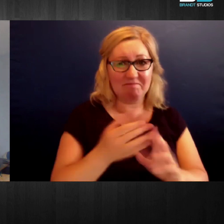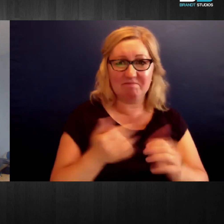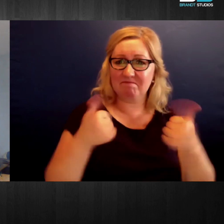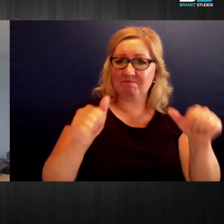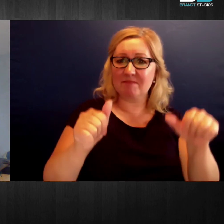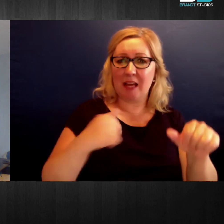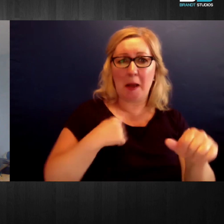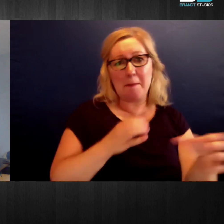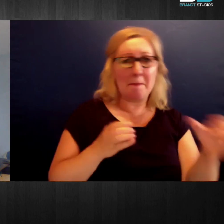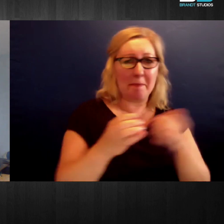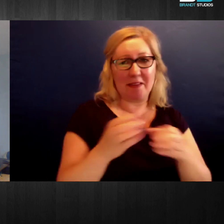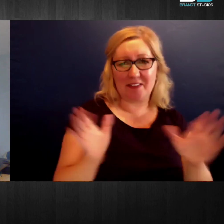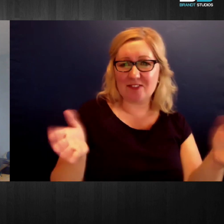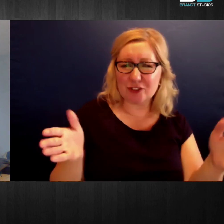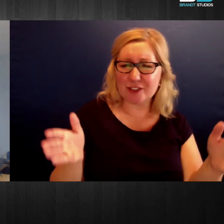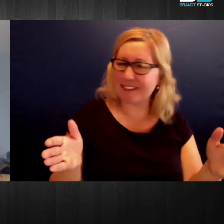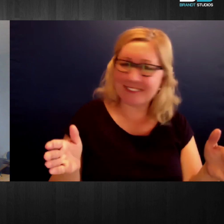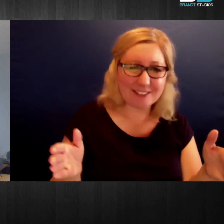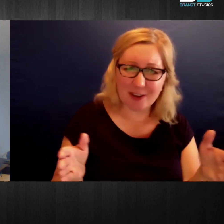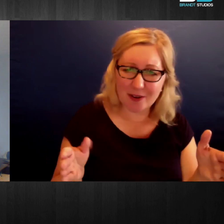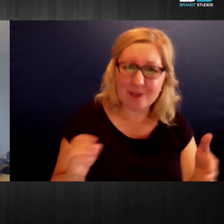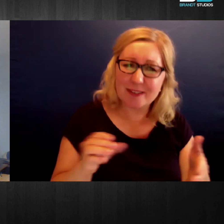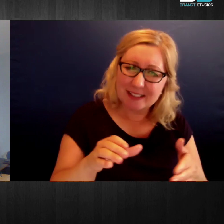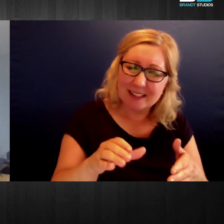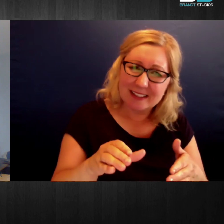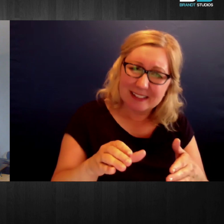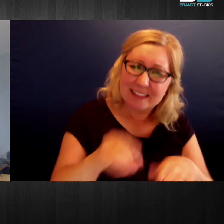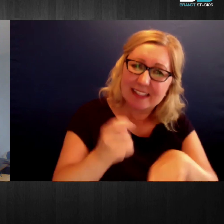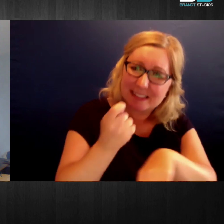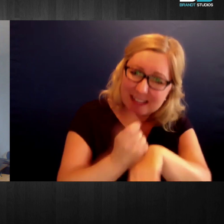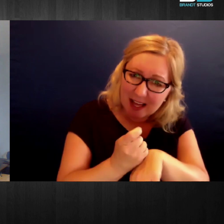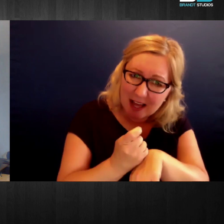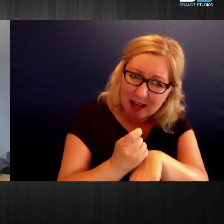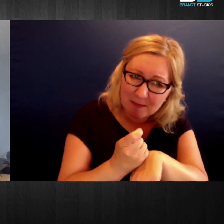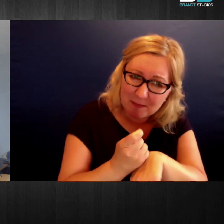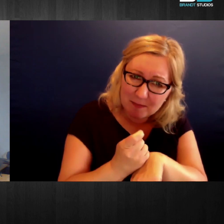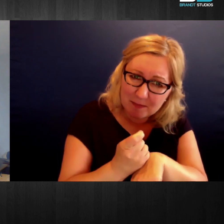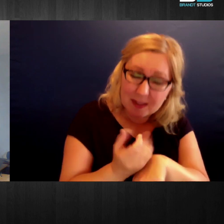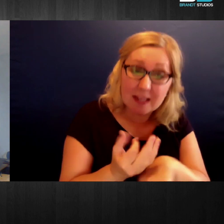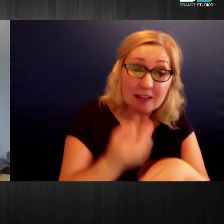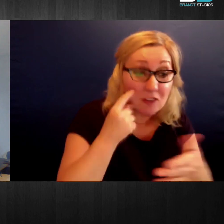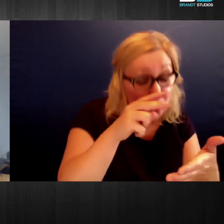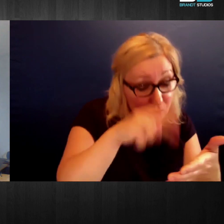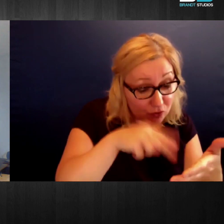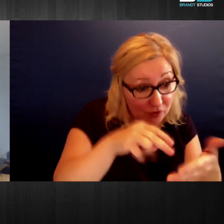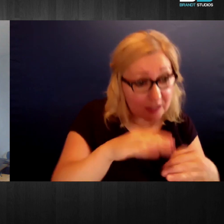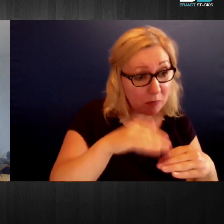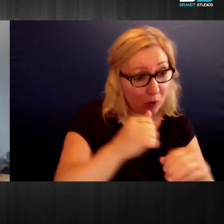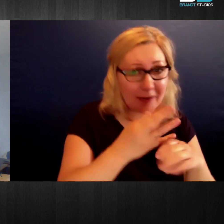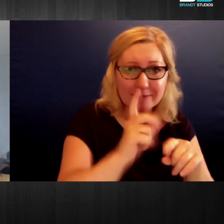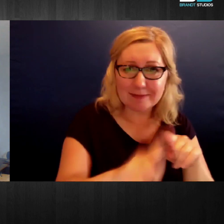greater understanding of others the more we do so. And for some people, reading can be a call to